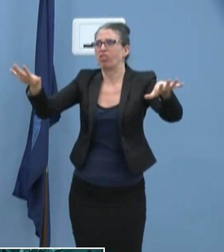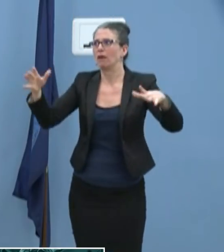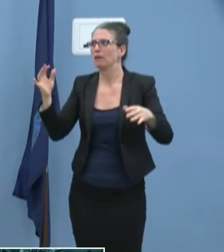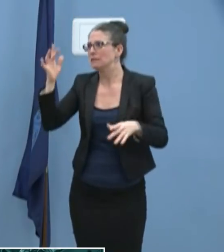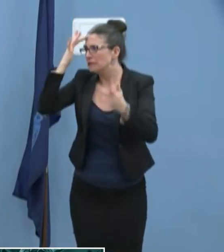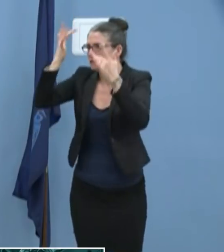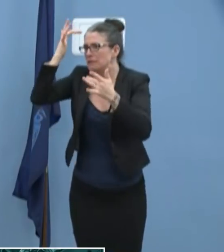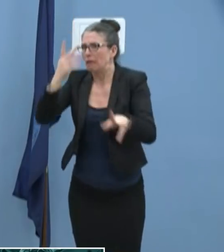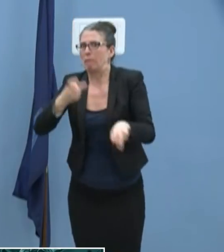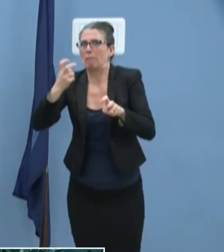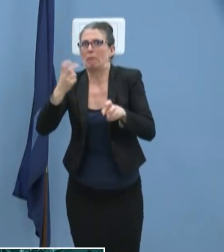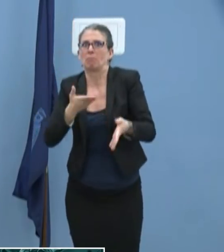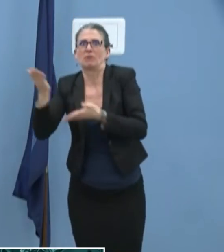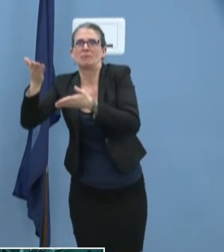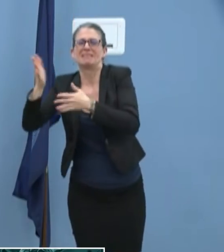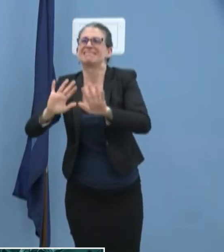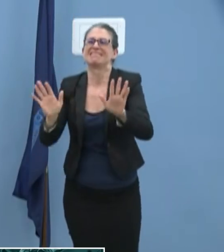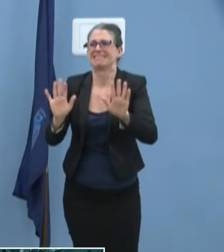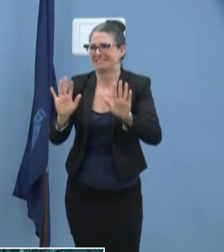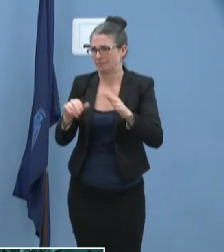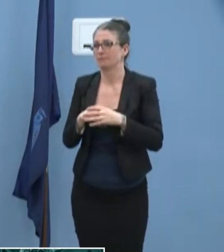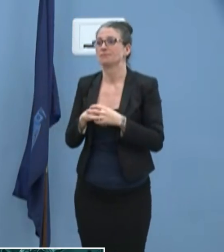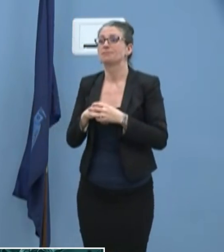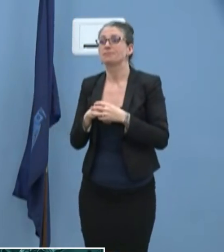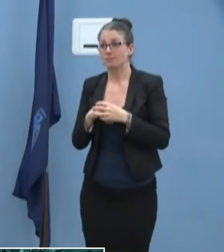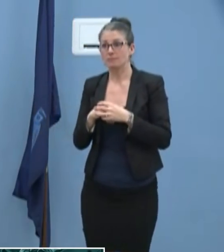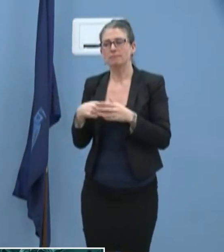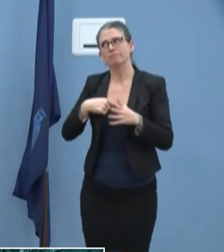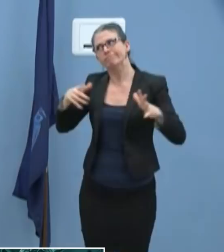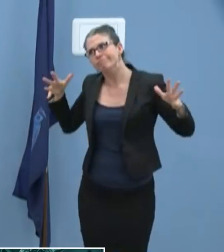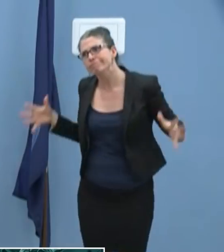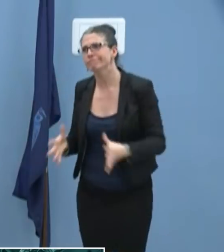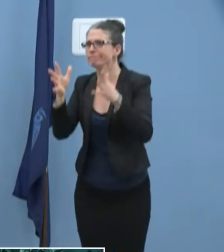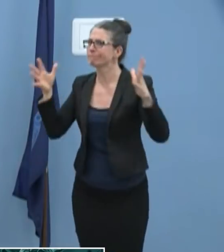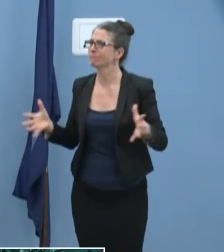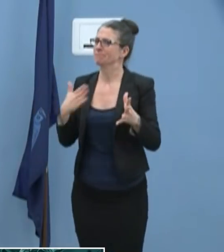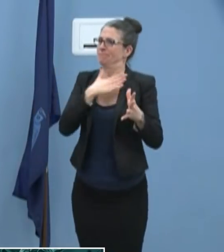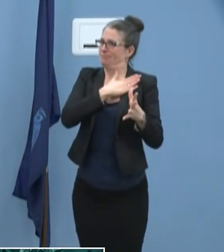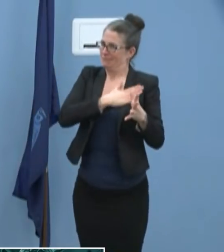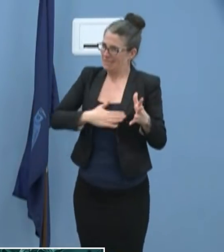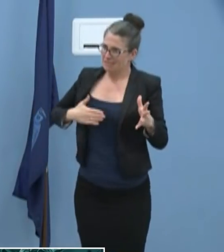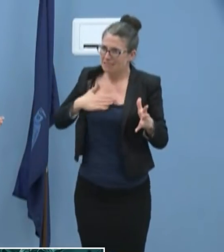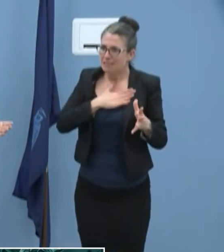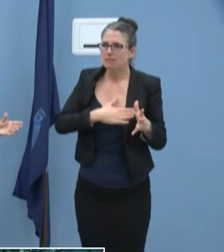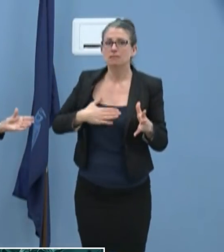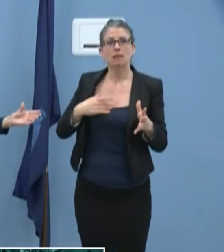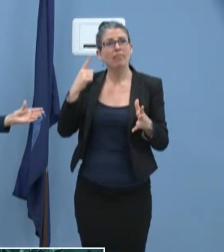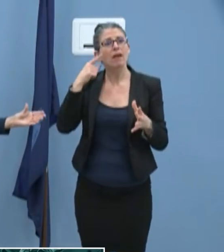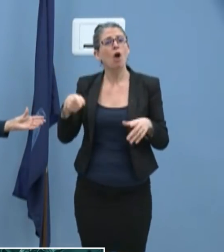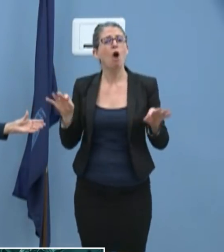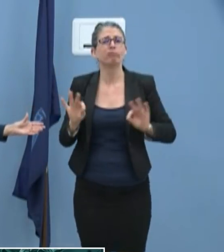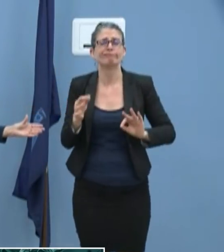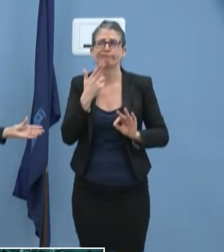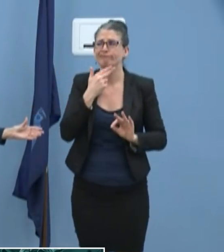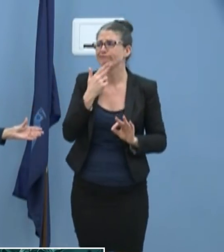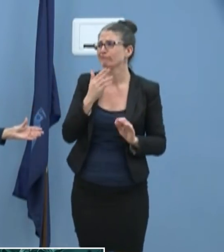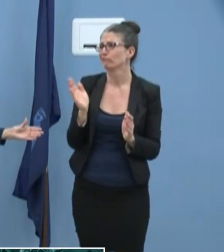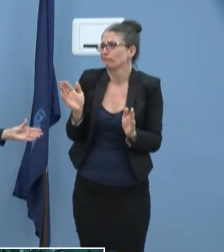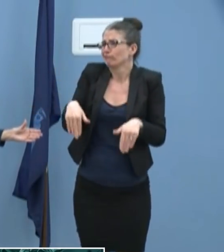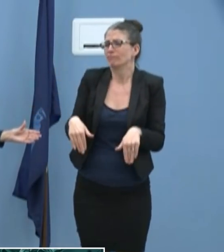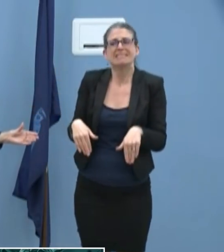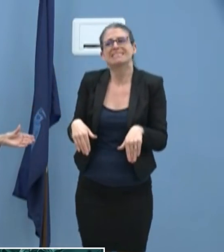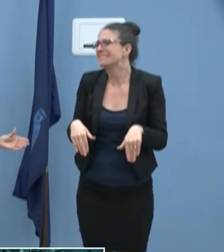I continue to strongly urge all Maine people to take seriously the threat of this virus and to practice social